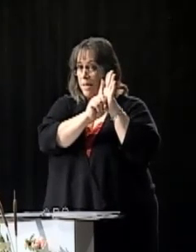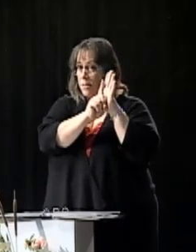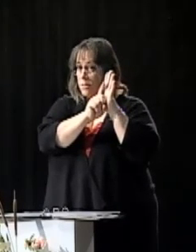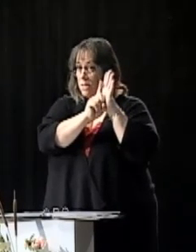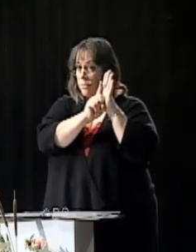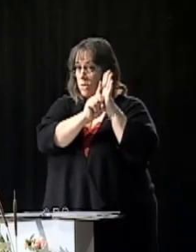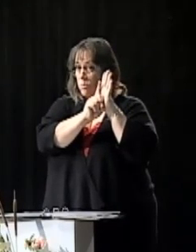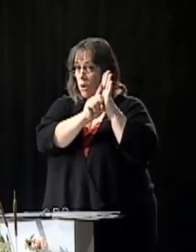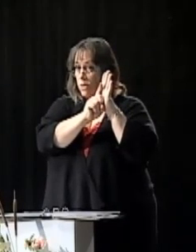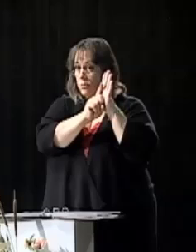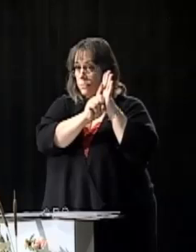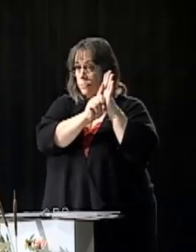is even smaller.